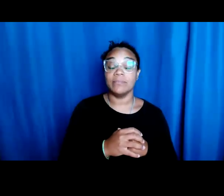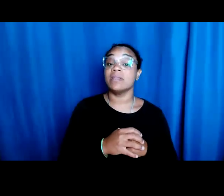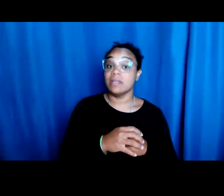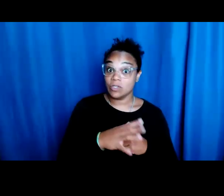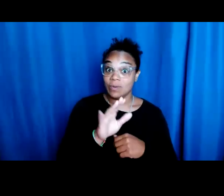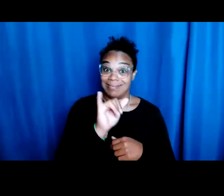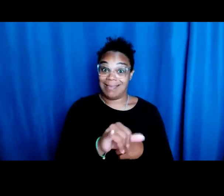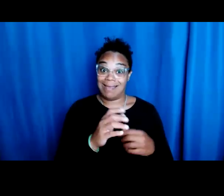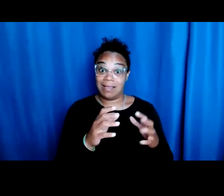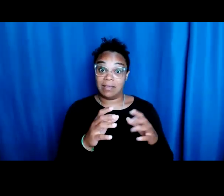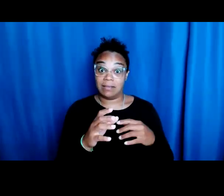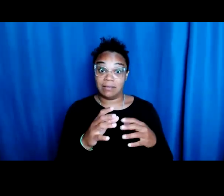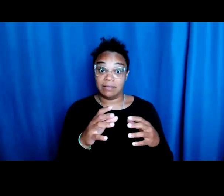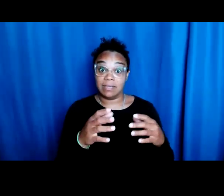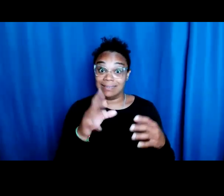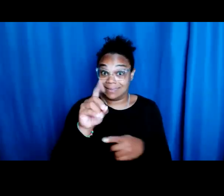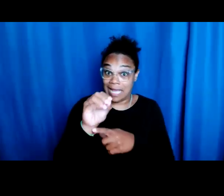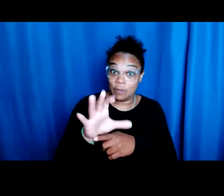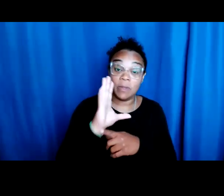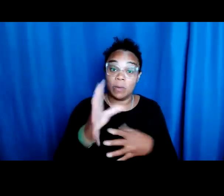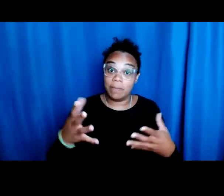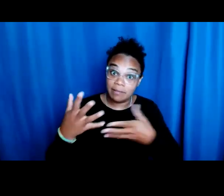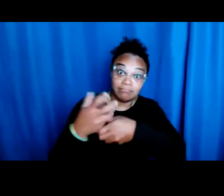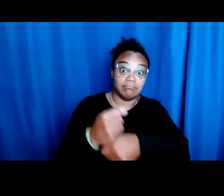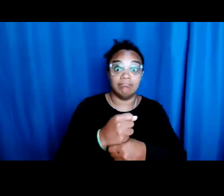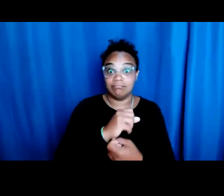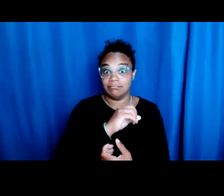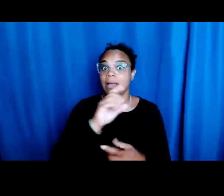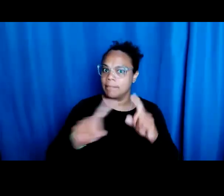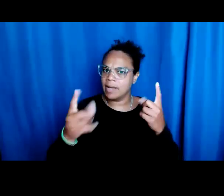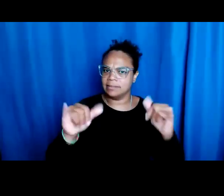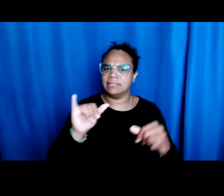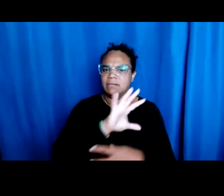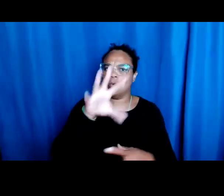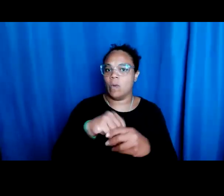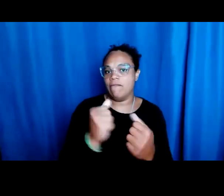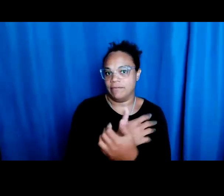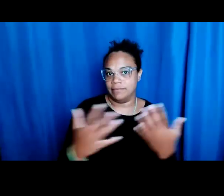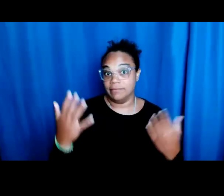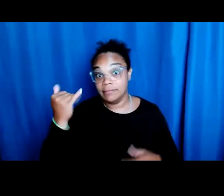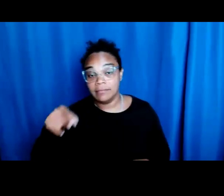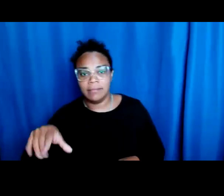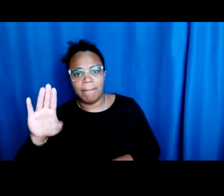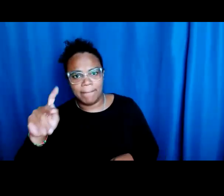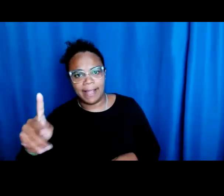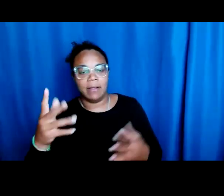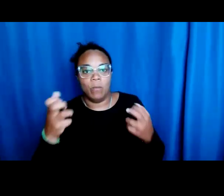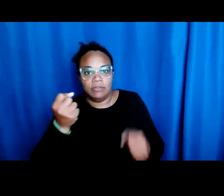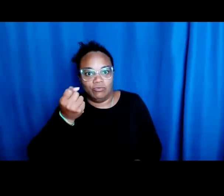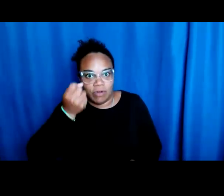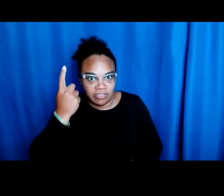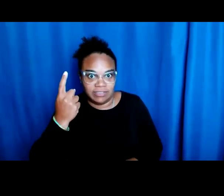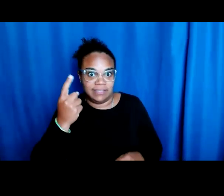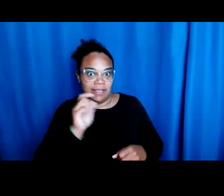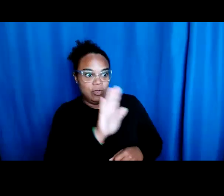comprehensive, but it's going to be concise, because these are the things that the bank really wants to understand about